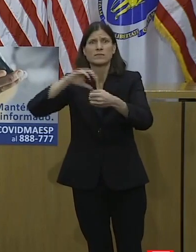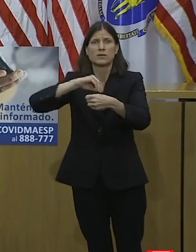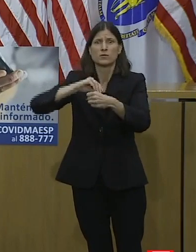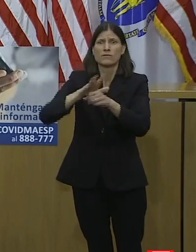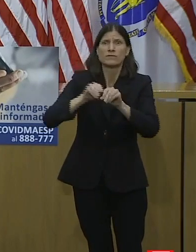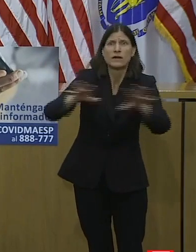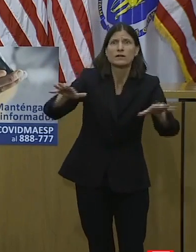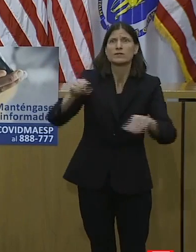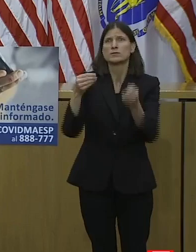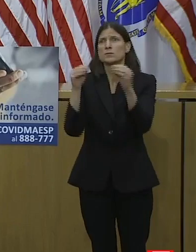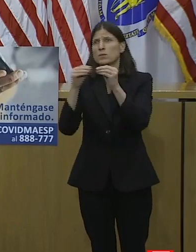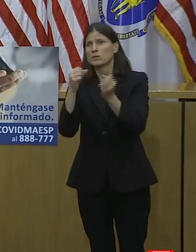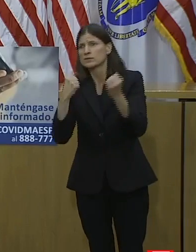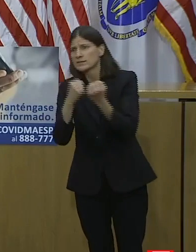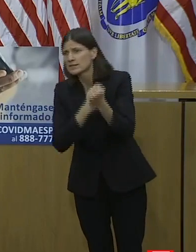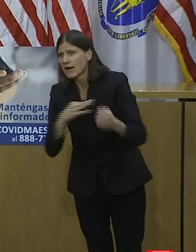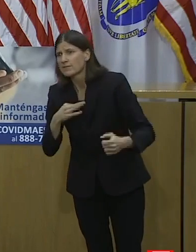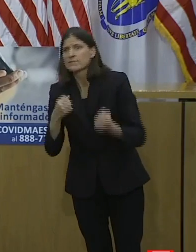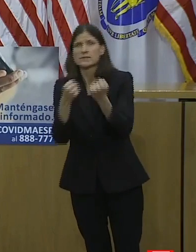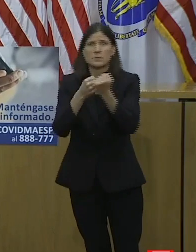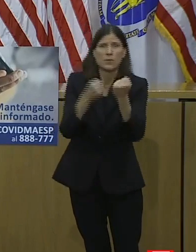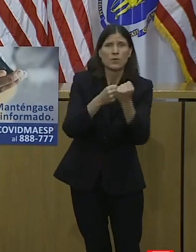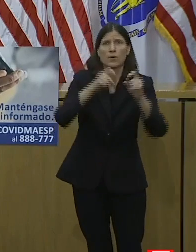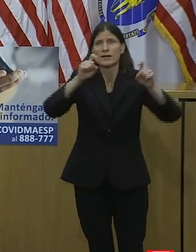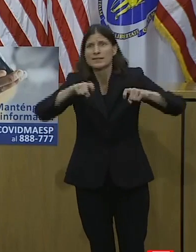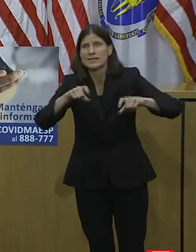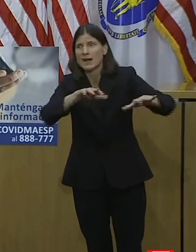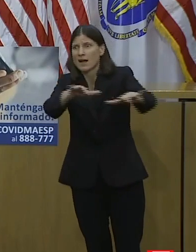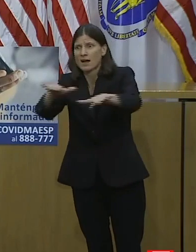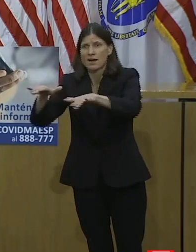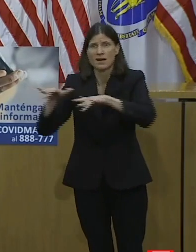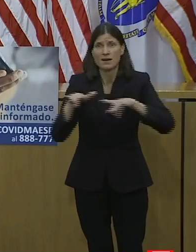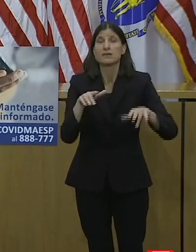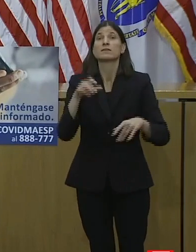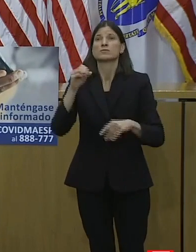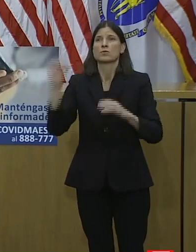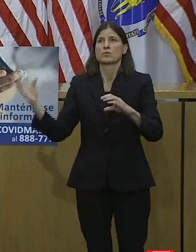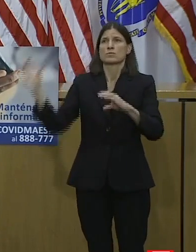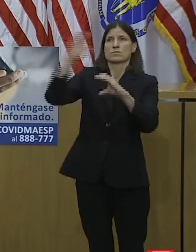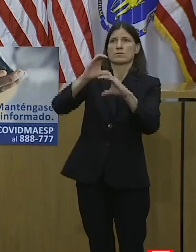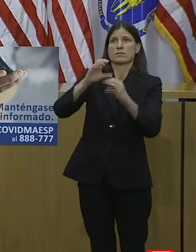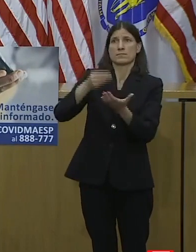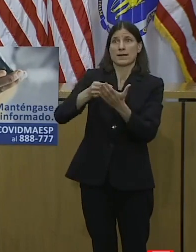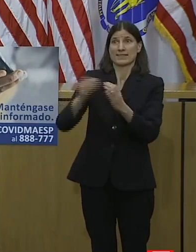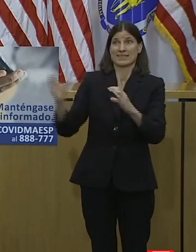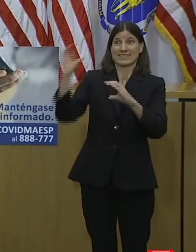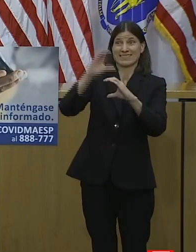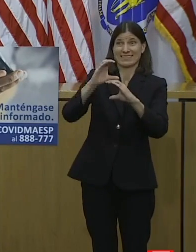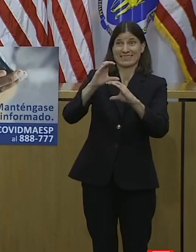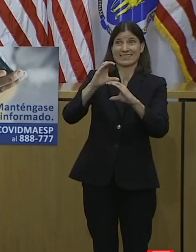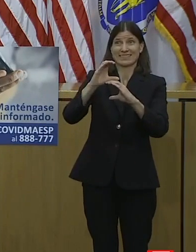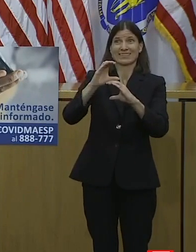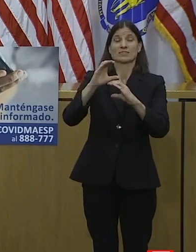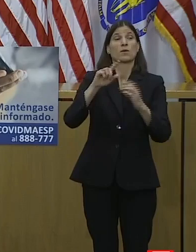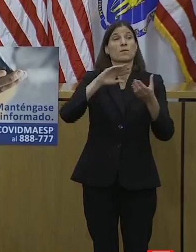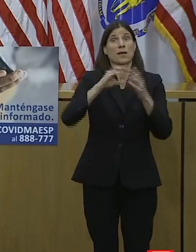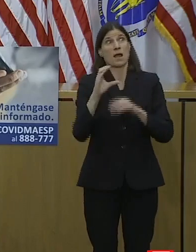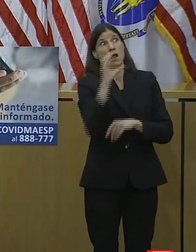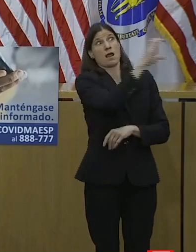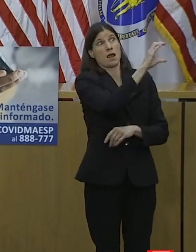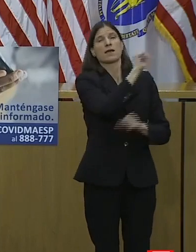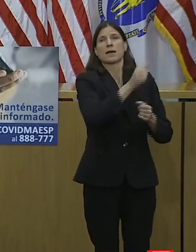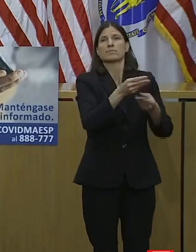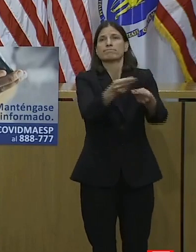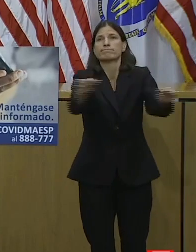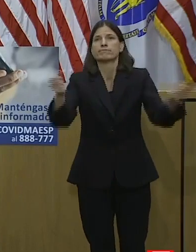Additionally, facilities that create dedicated COVID-19 wings or units and who follow necessary safety protocols